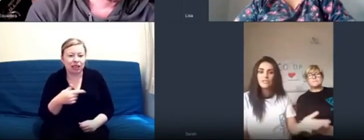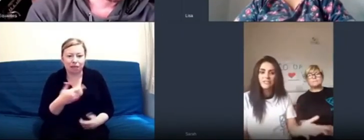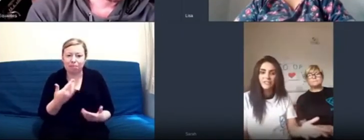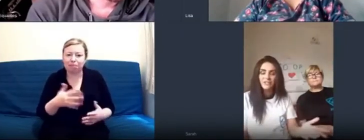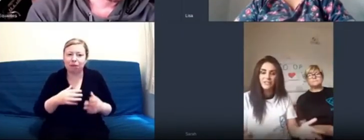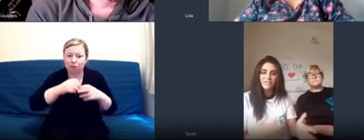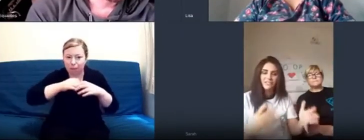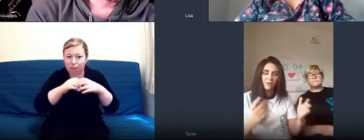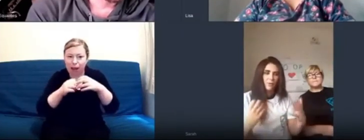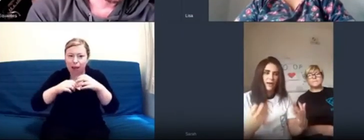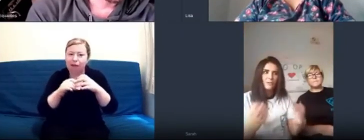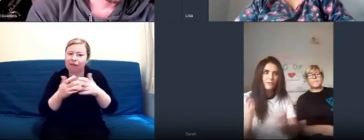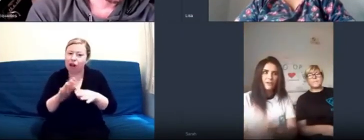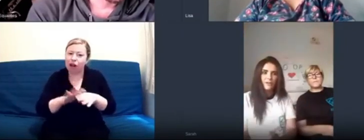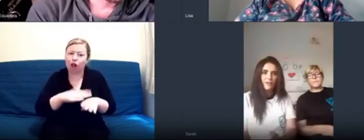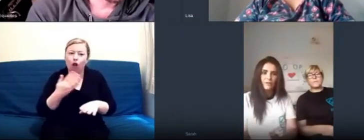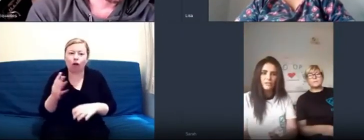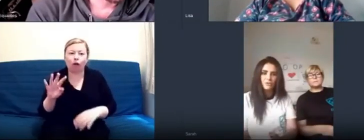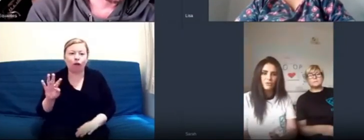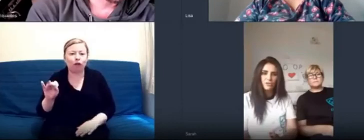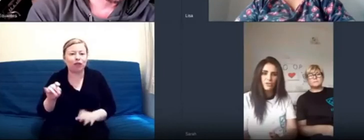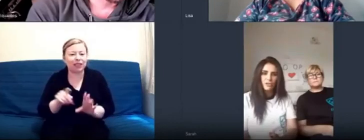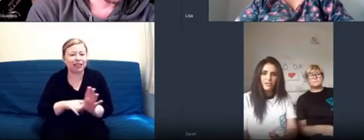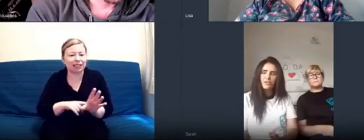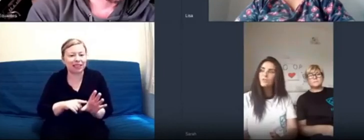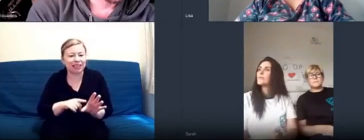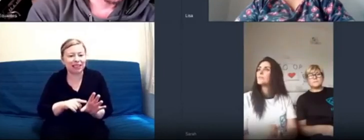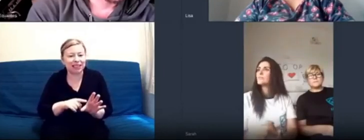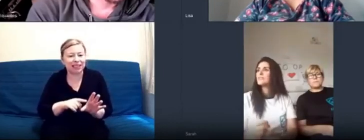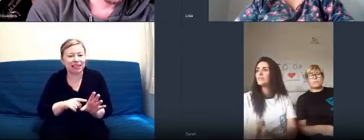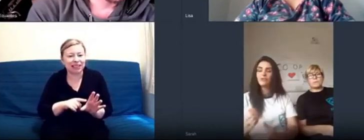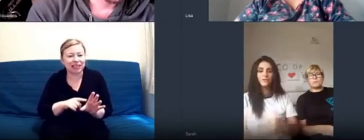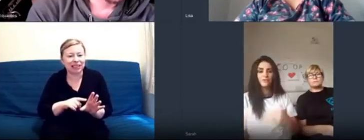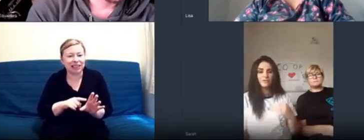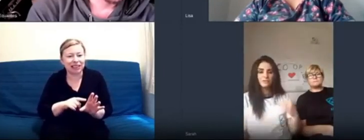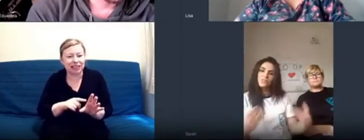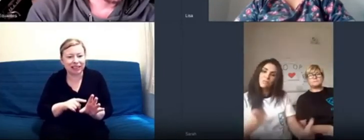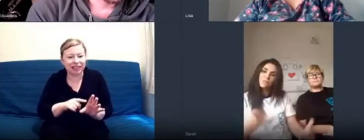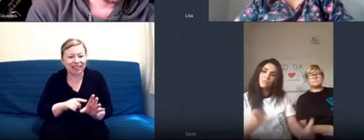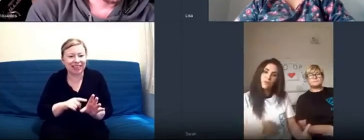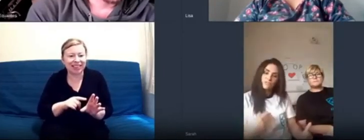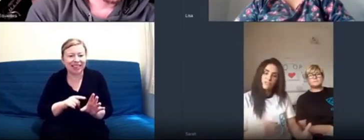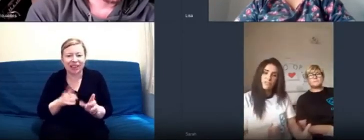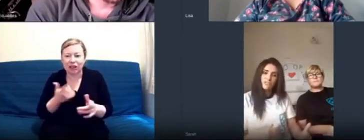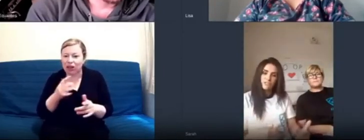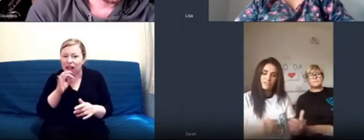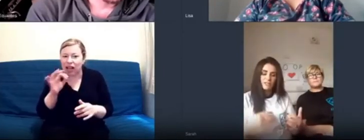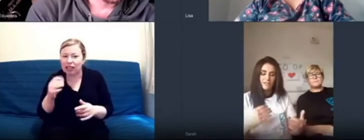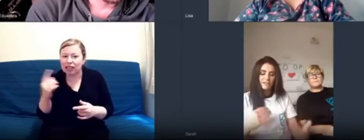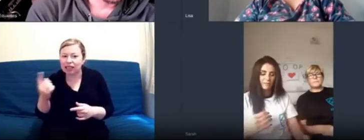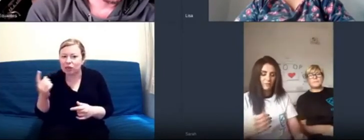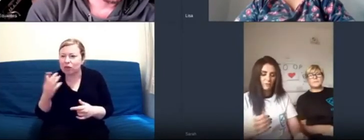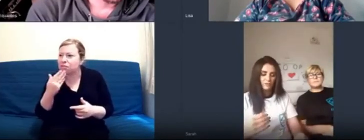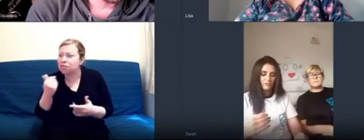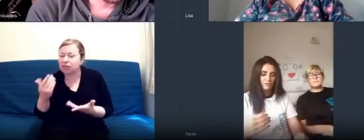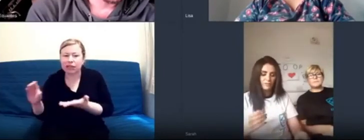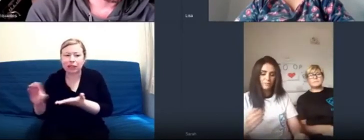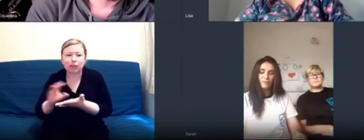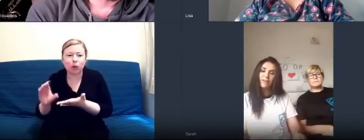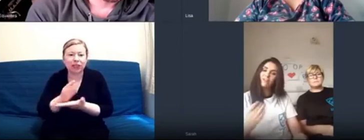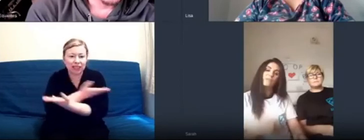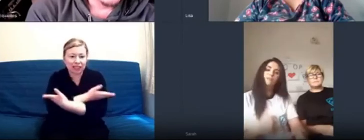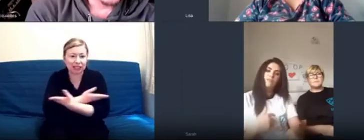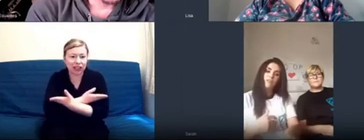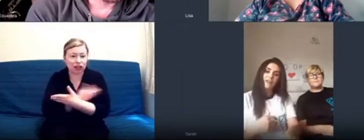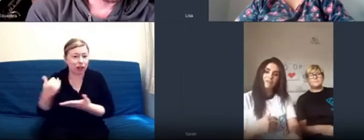I think, 14 years, he went out on his own. So we said we're looking for somebody to sponsor our t-shirts. He came forward, he